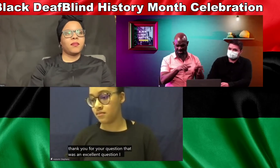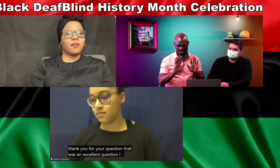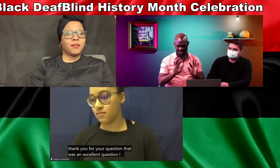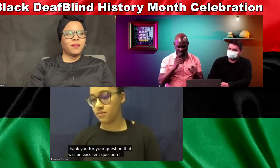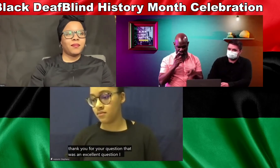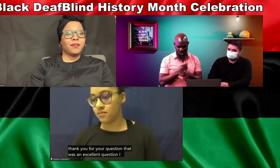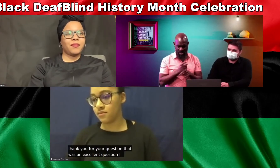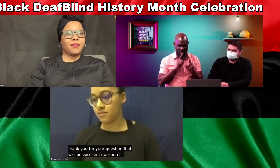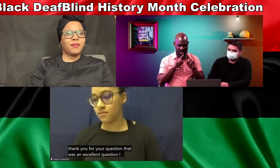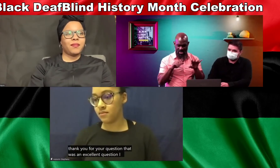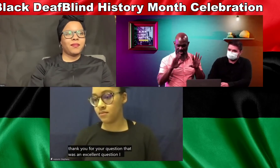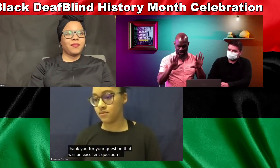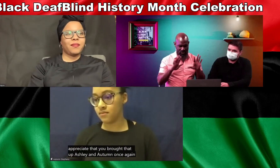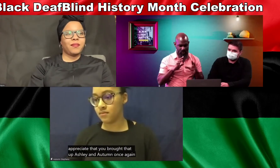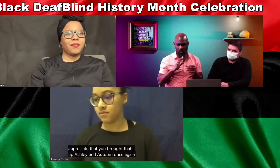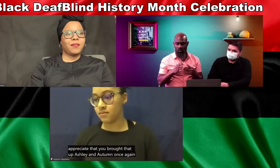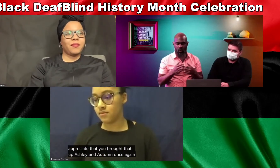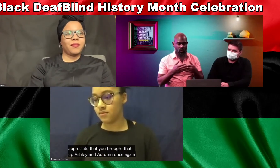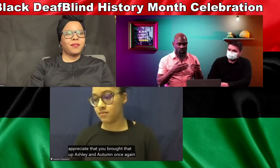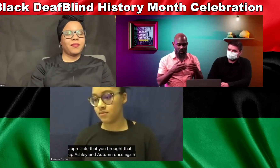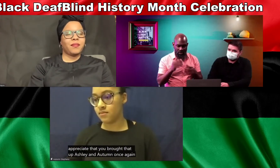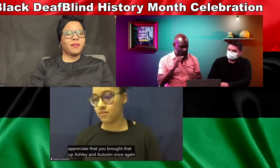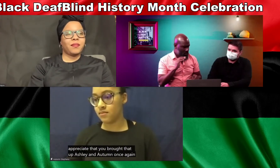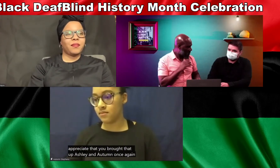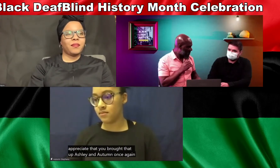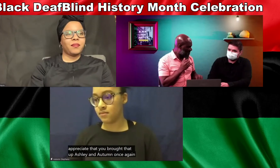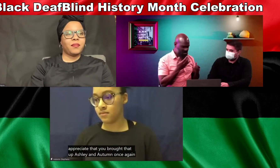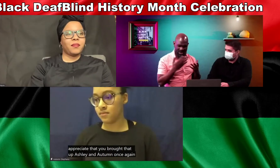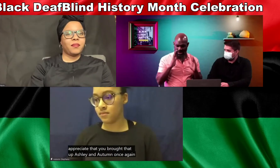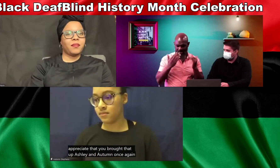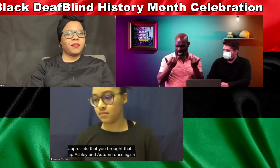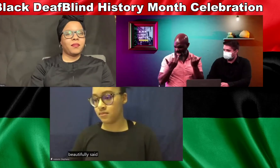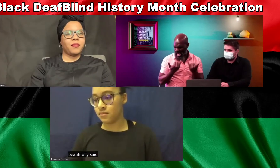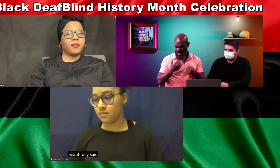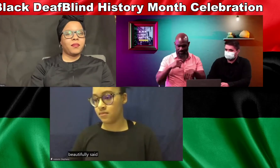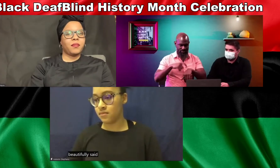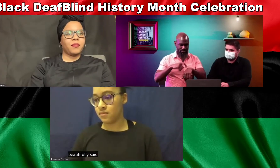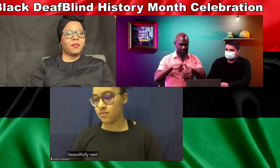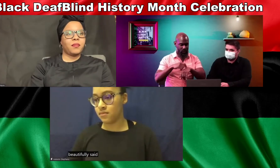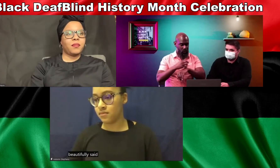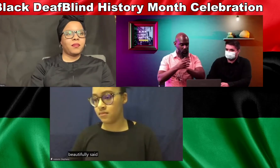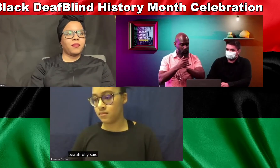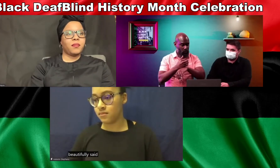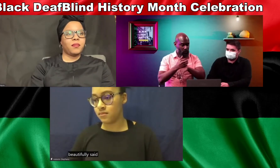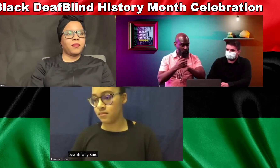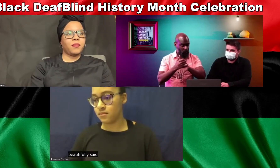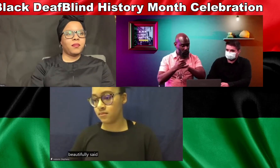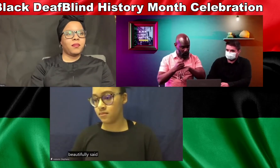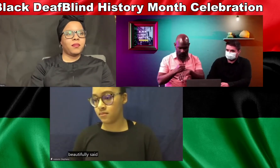beautifully said. Um, yeah, I really appreciate your answers there.